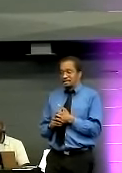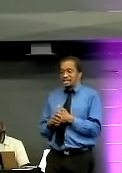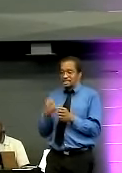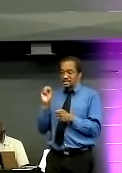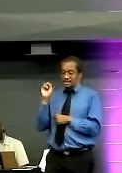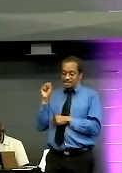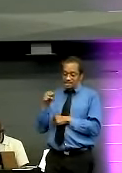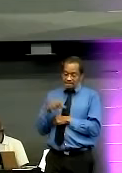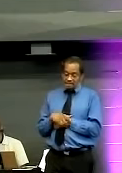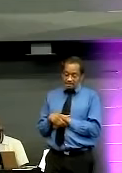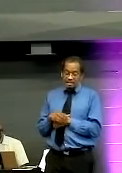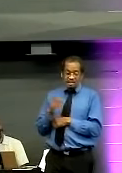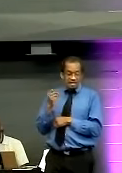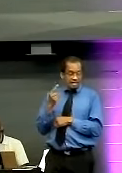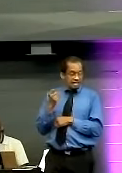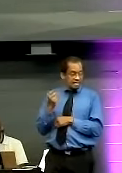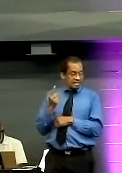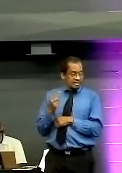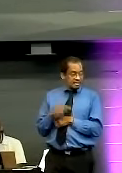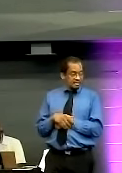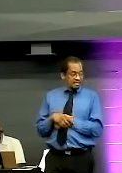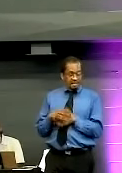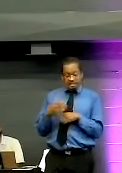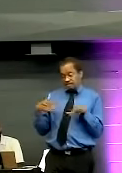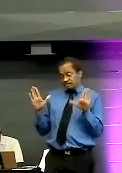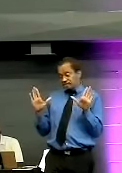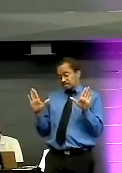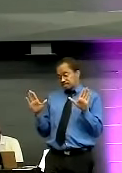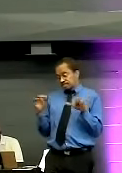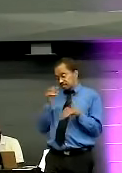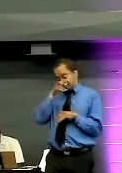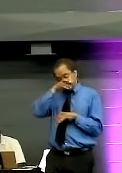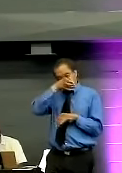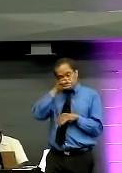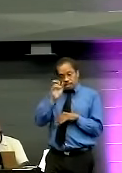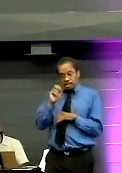Yes, I understand. So that's enough for me saying that. I'm done. All right,